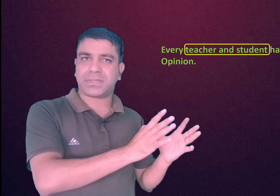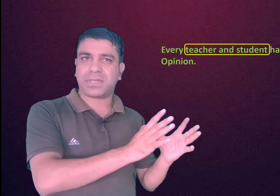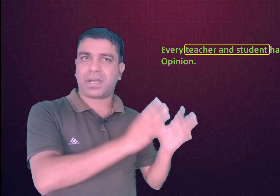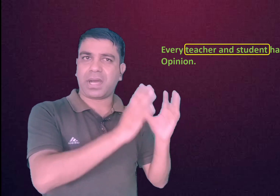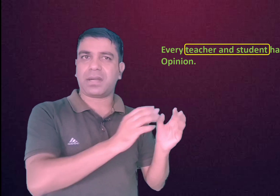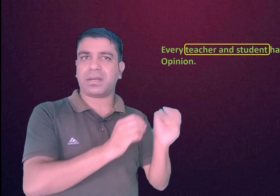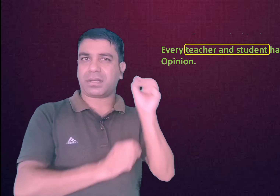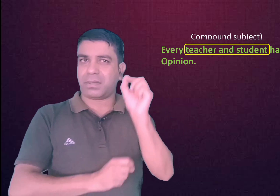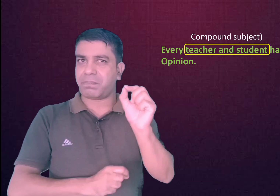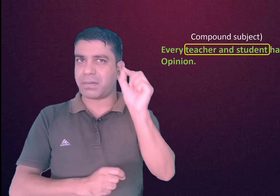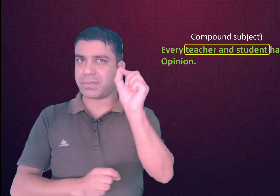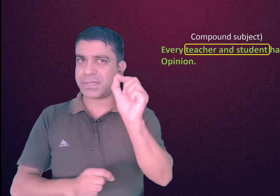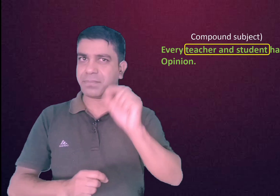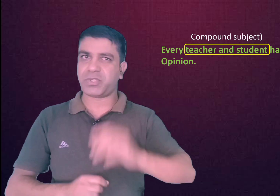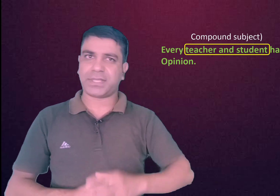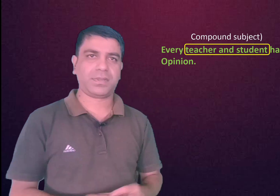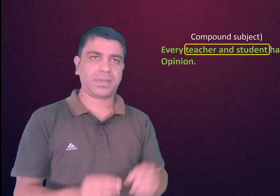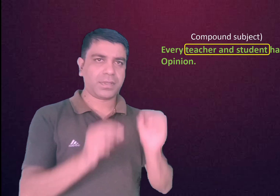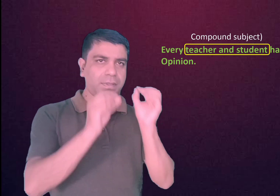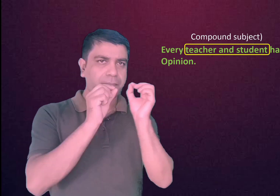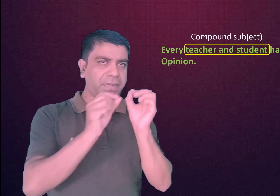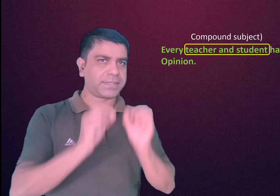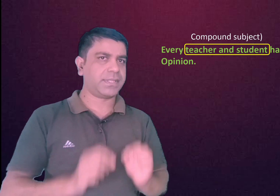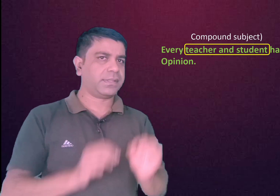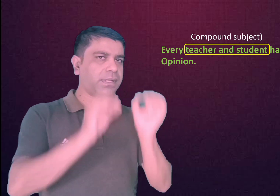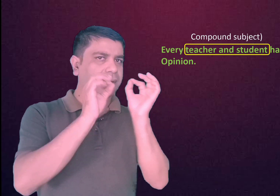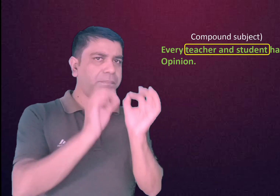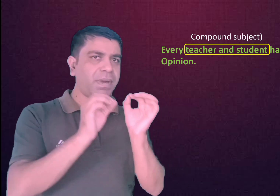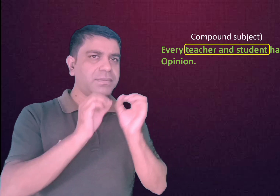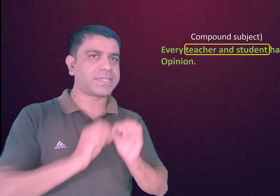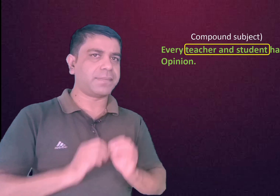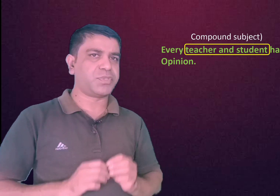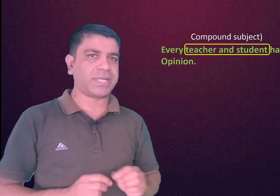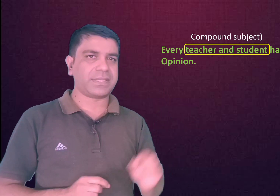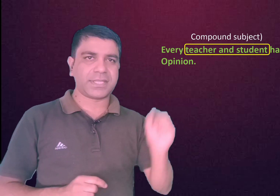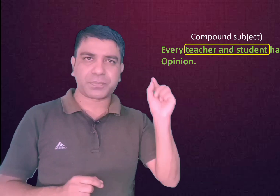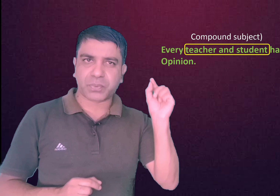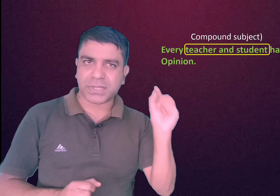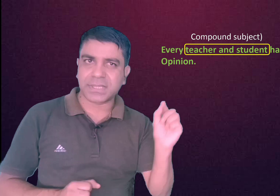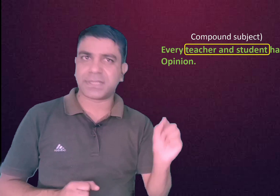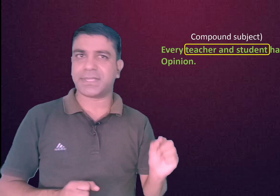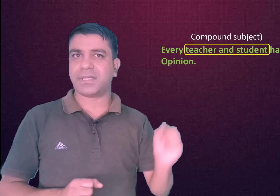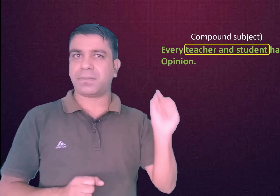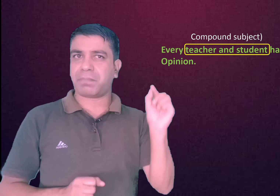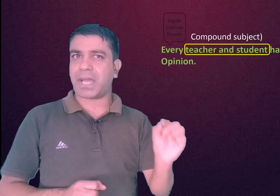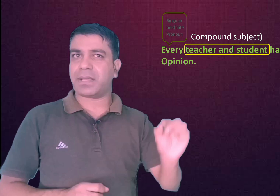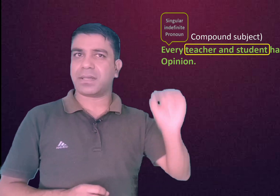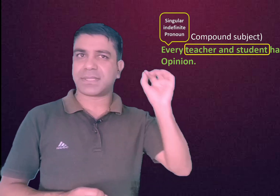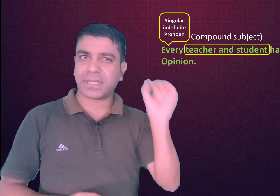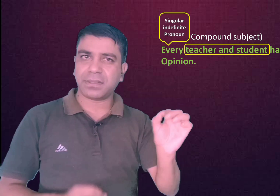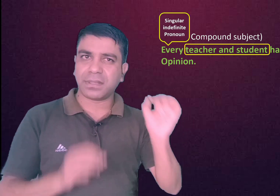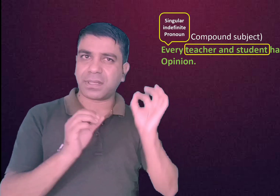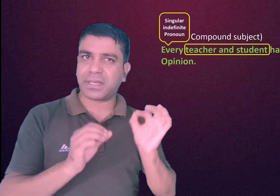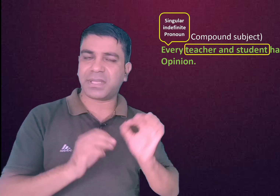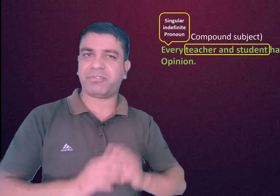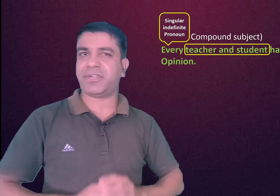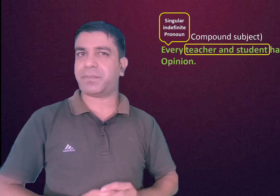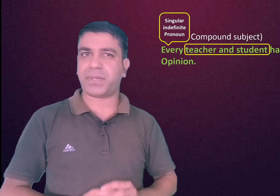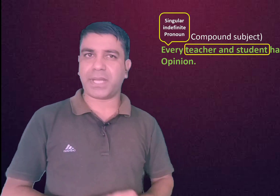student are a compound subject. But the compound subject is preceded by a singular indefinite